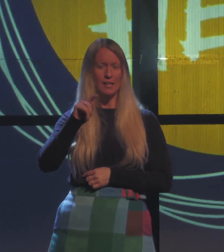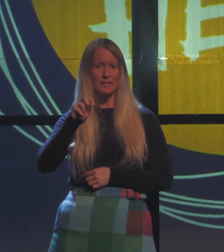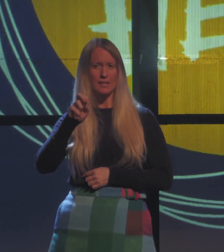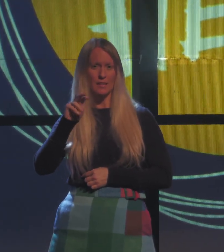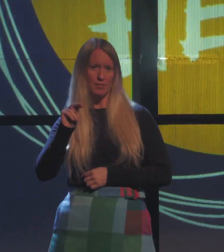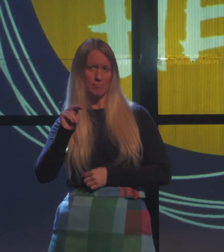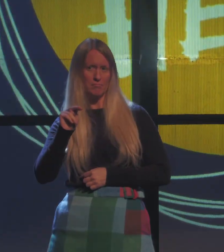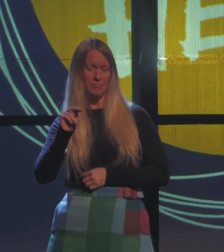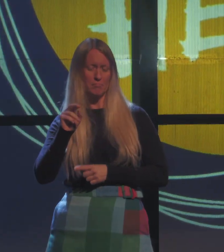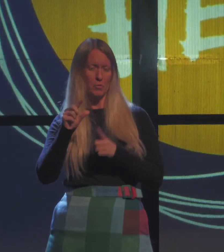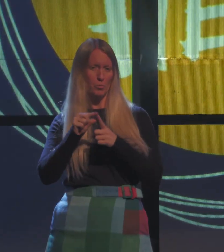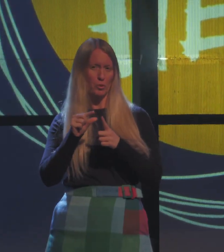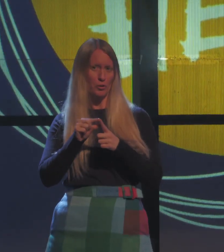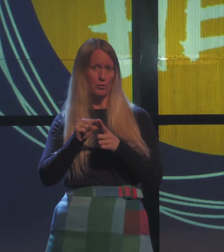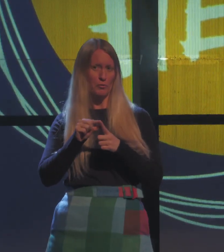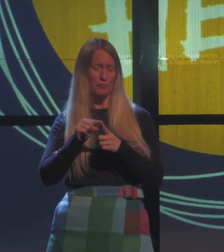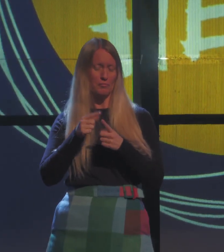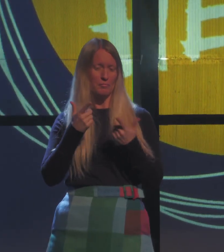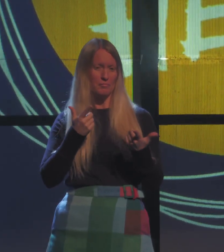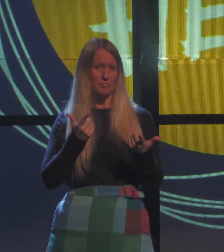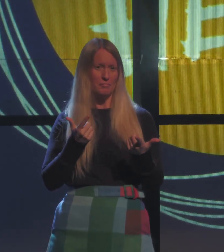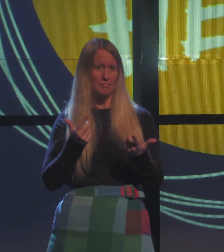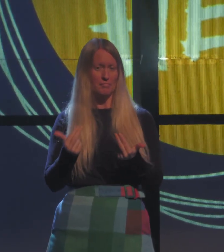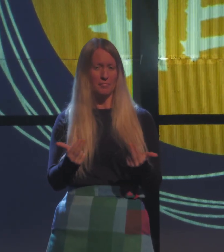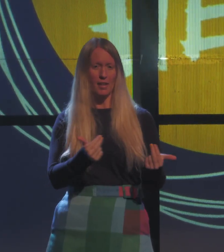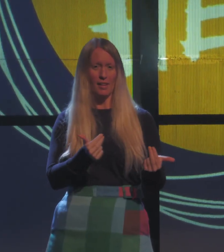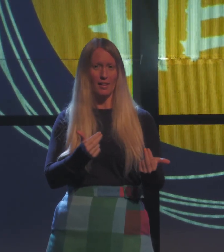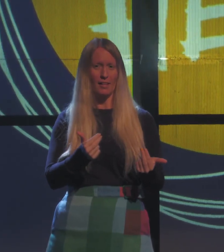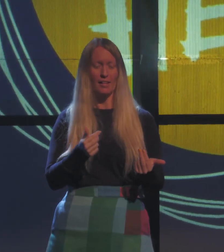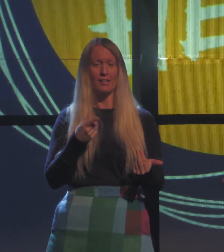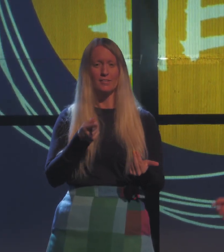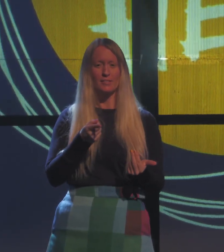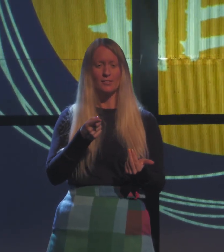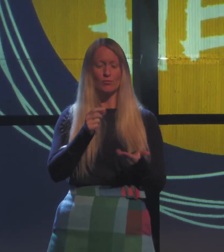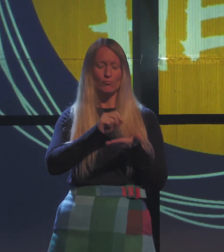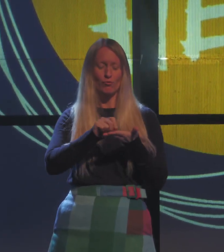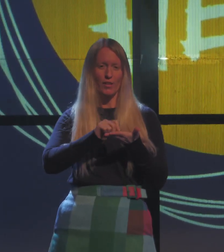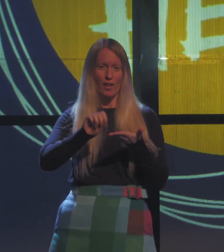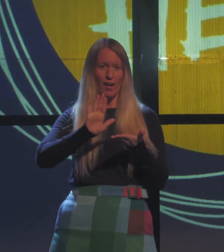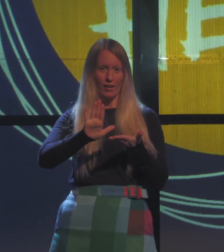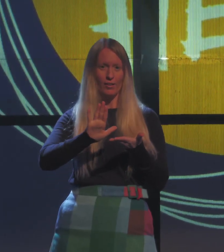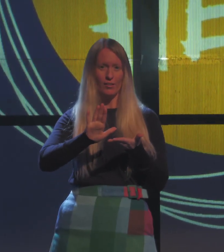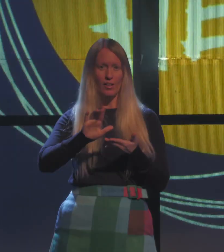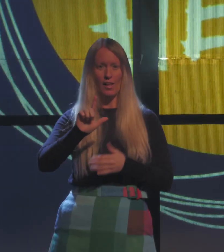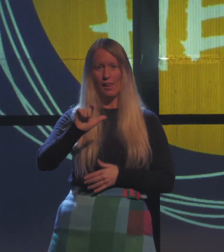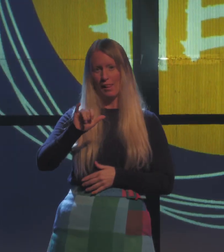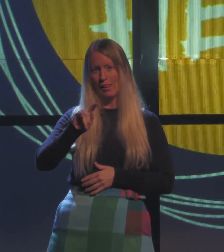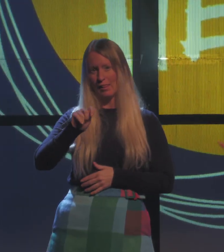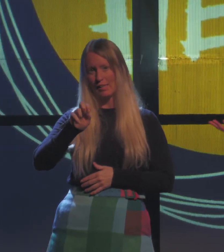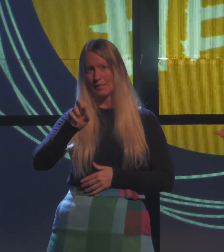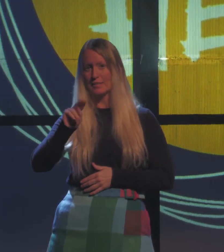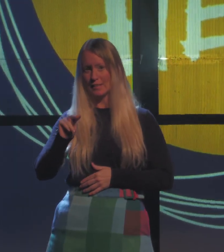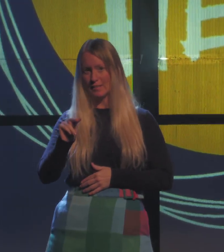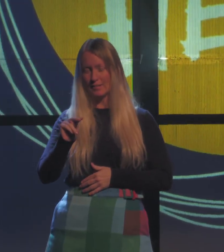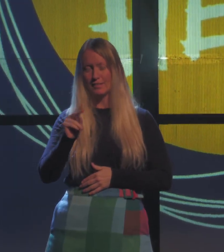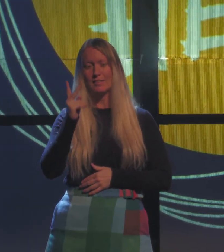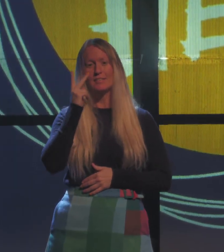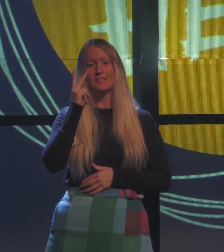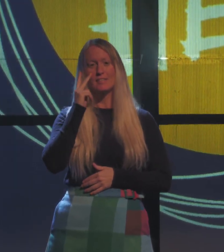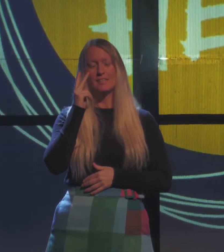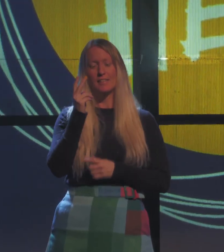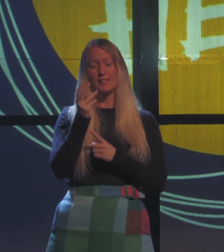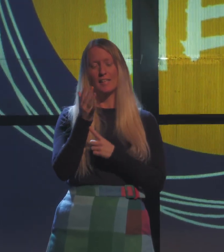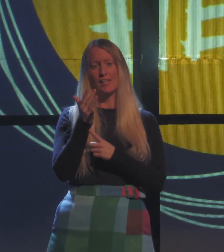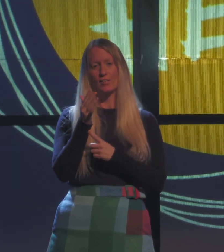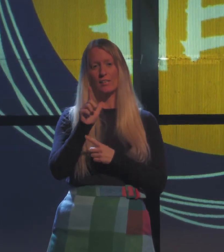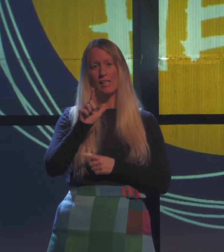It's a new one. Just wrote that in your notes, litten. See the candles that are lit.